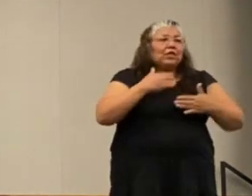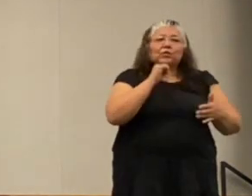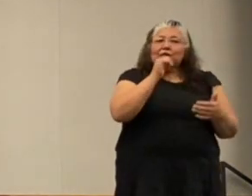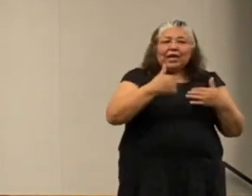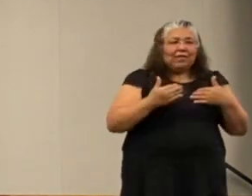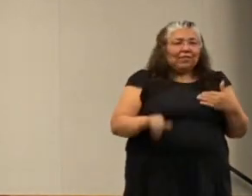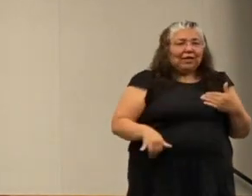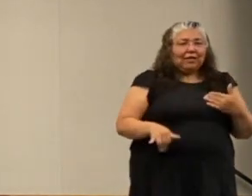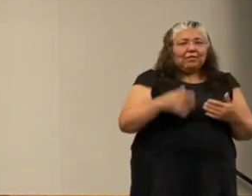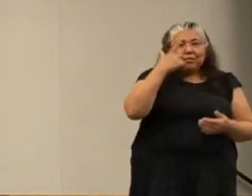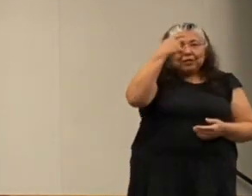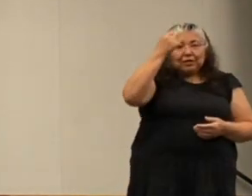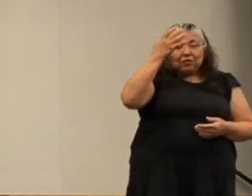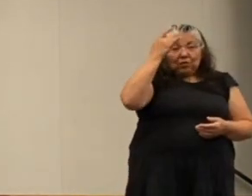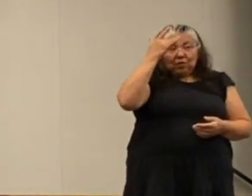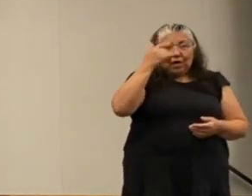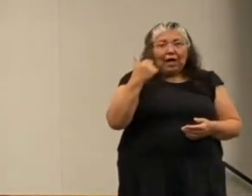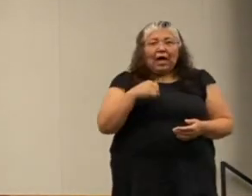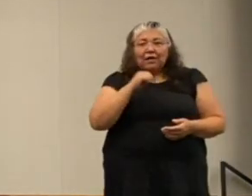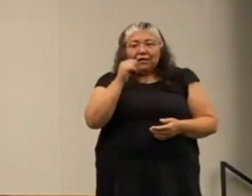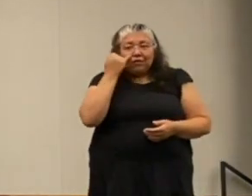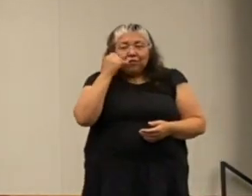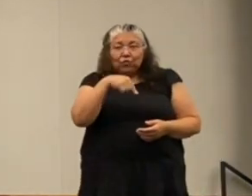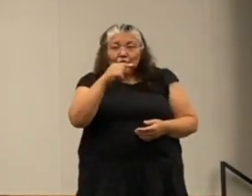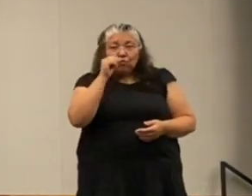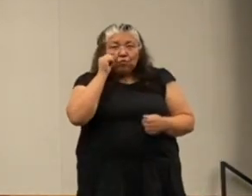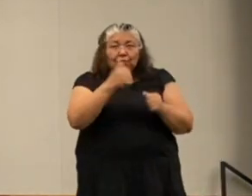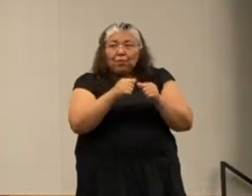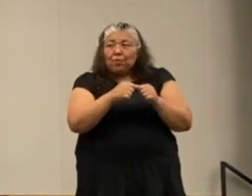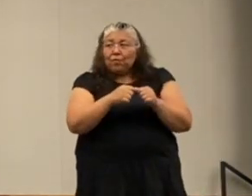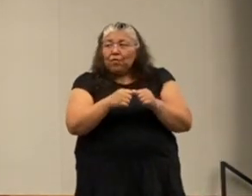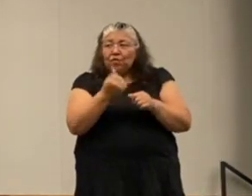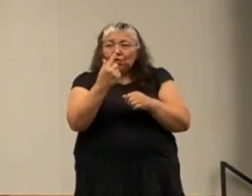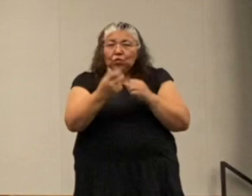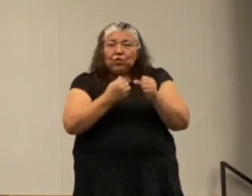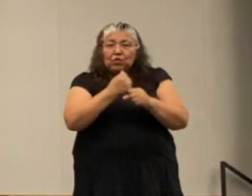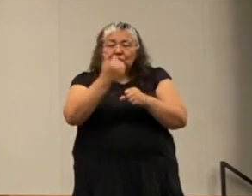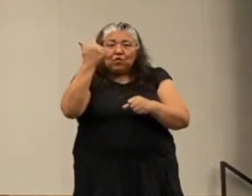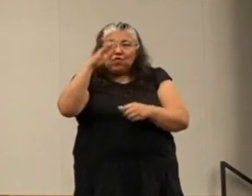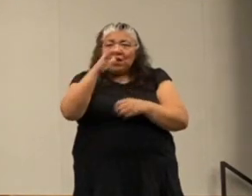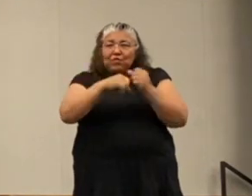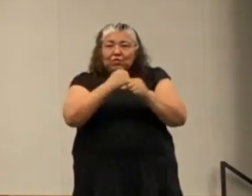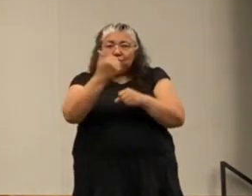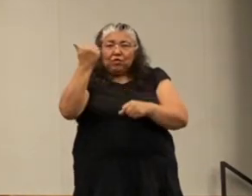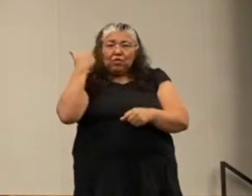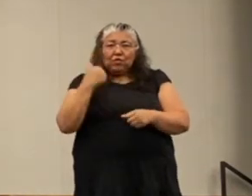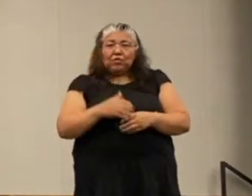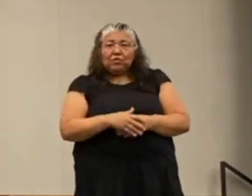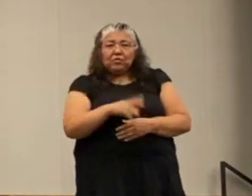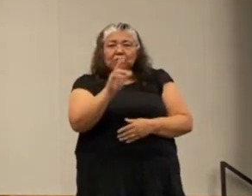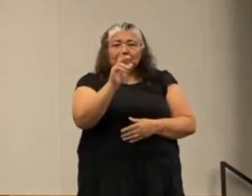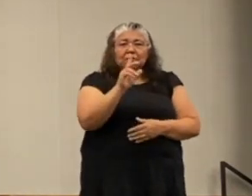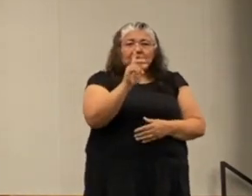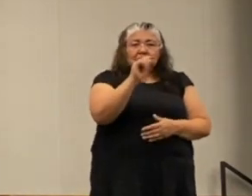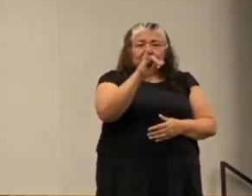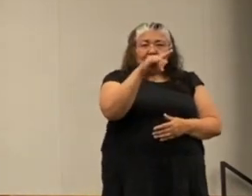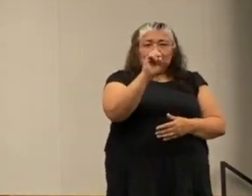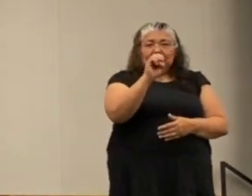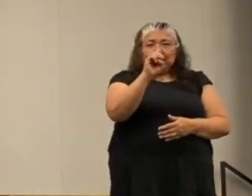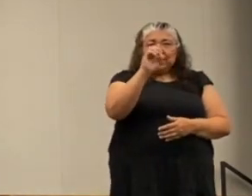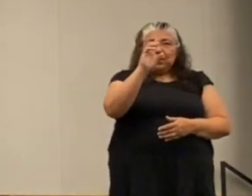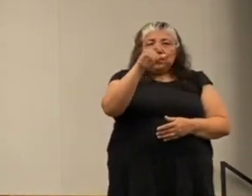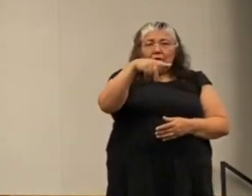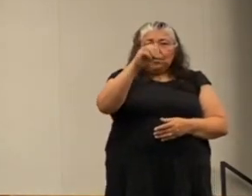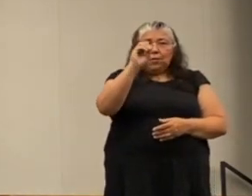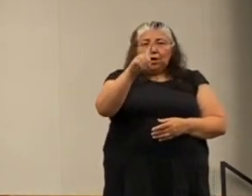have that, right? Because I don't know if you remember the couple of years ago, 5 years ago, the Tide Pod Challenge. You remember